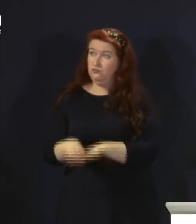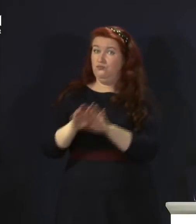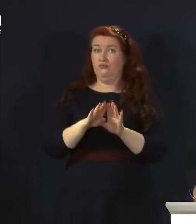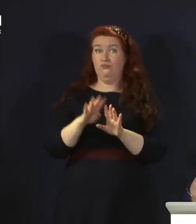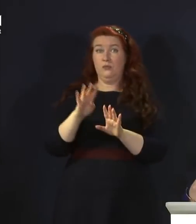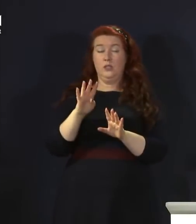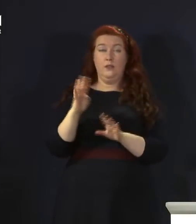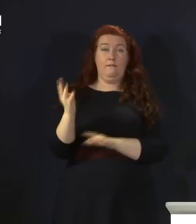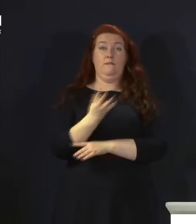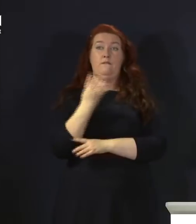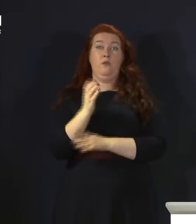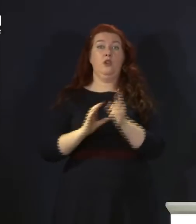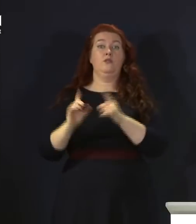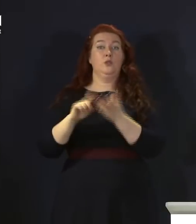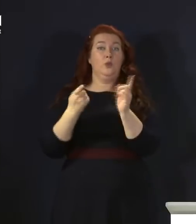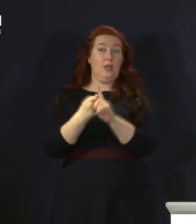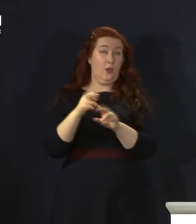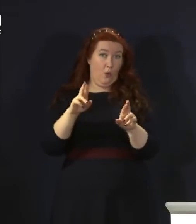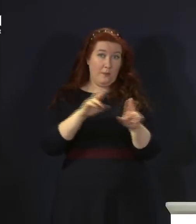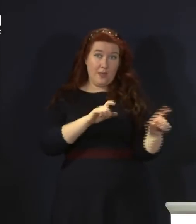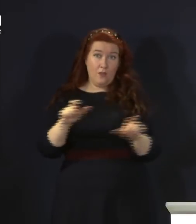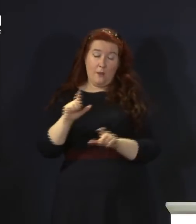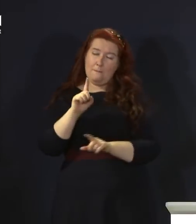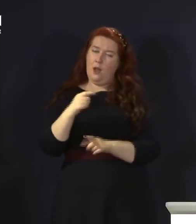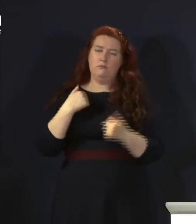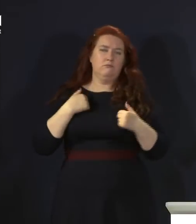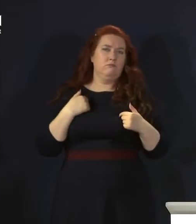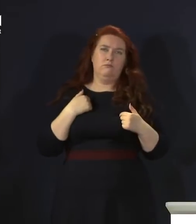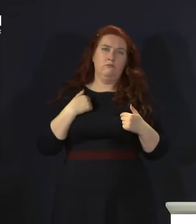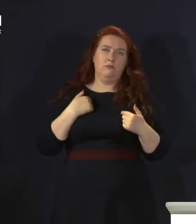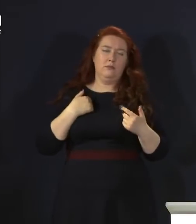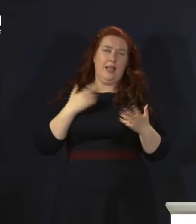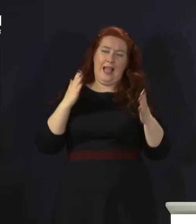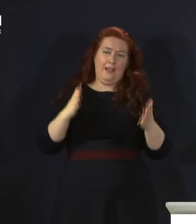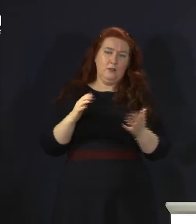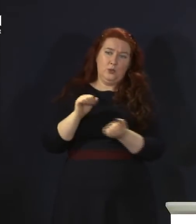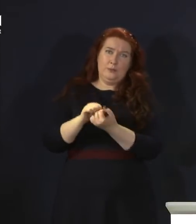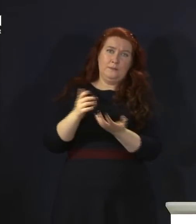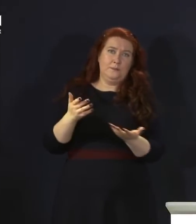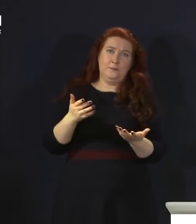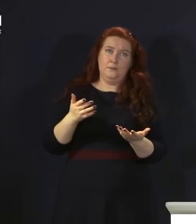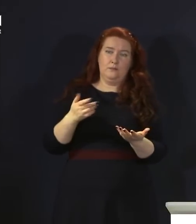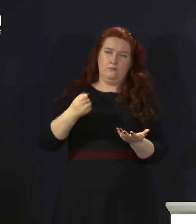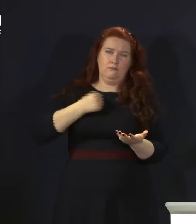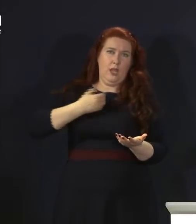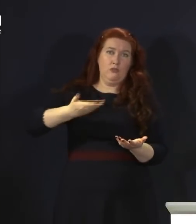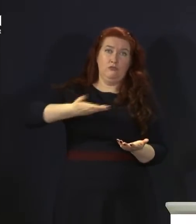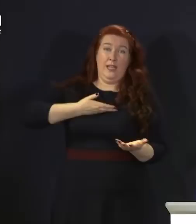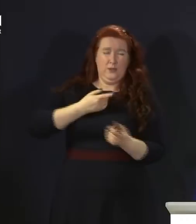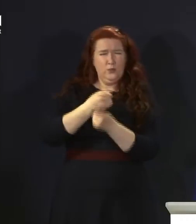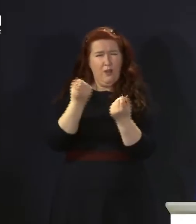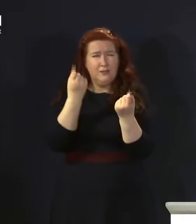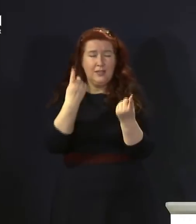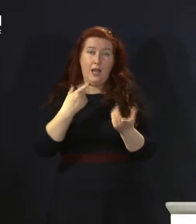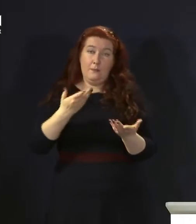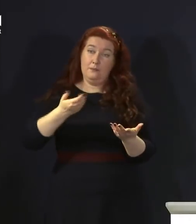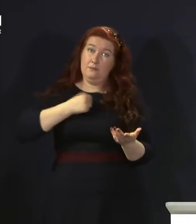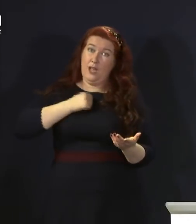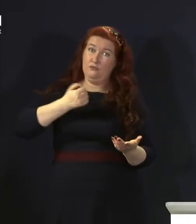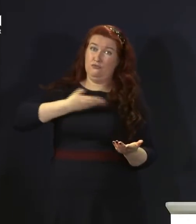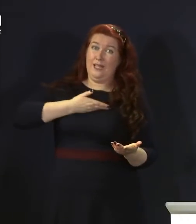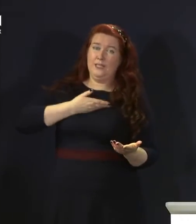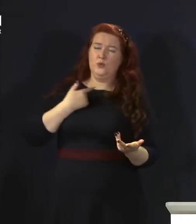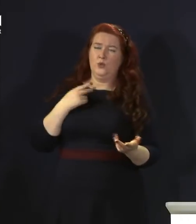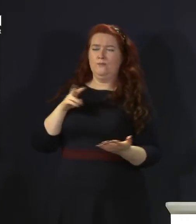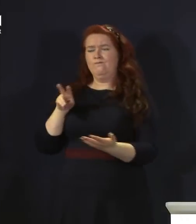approach to continue in terms of the detail, but I have to reserve the right. I hope everybody would understand this. I have to reserve the right not